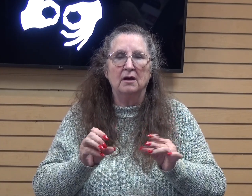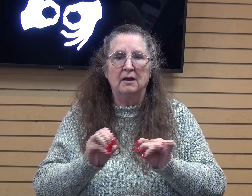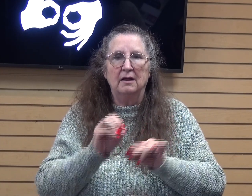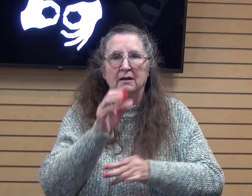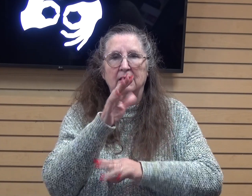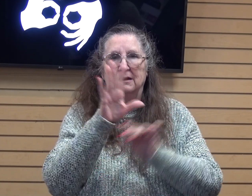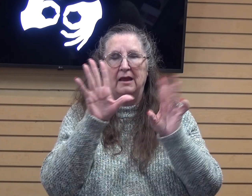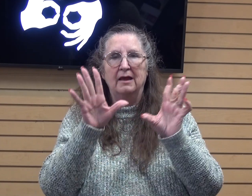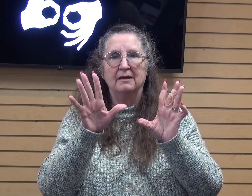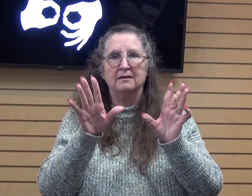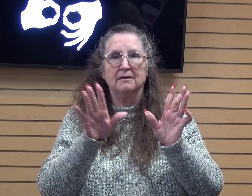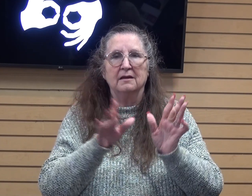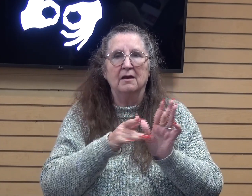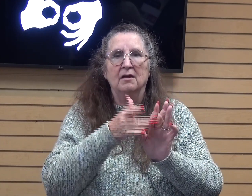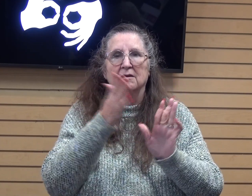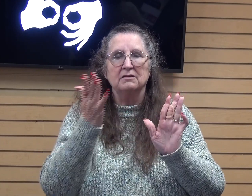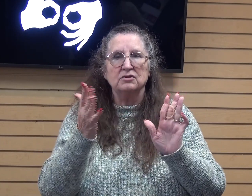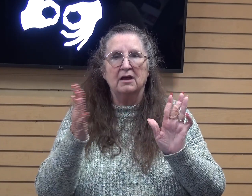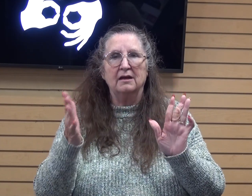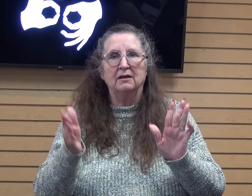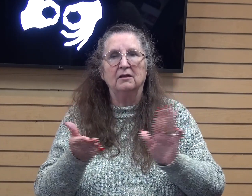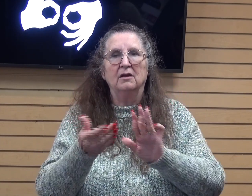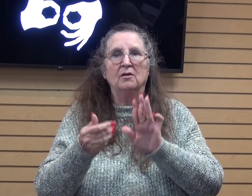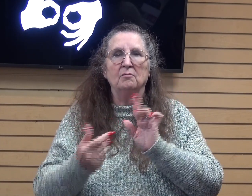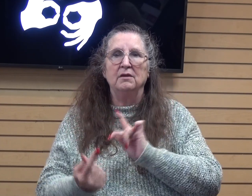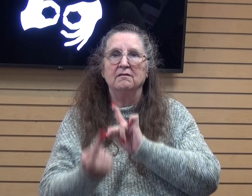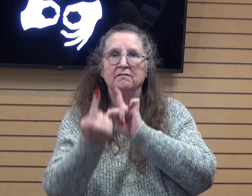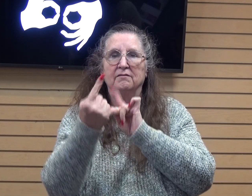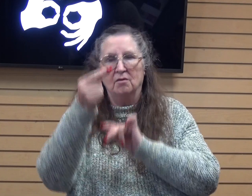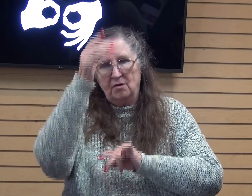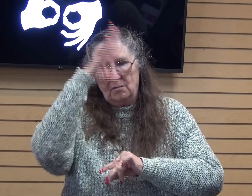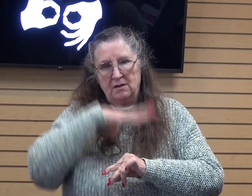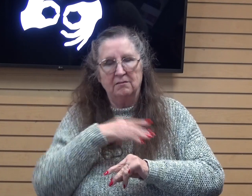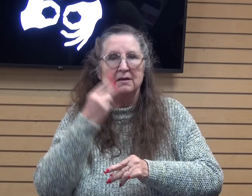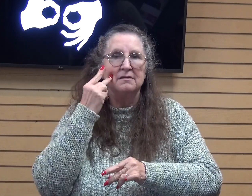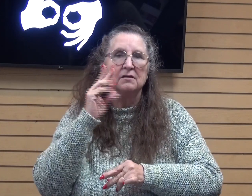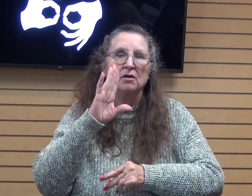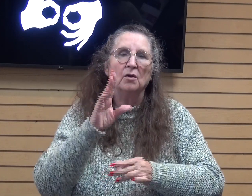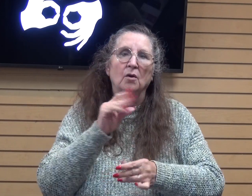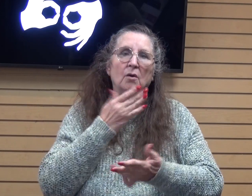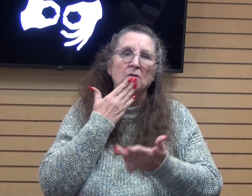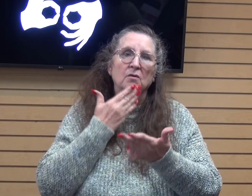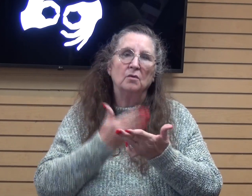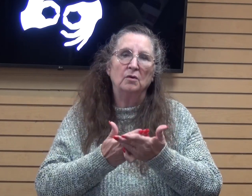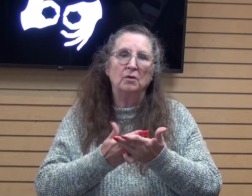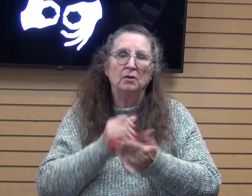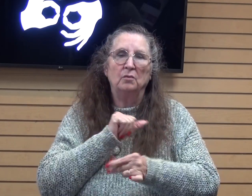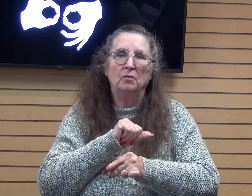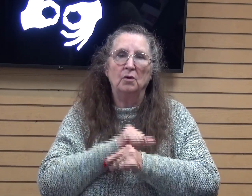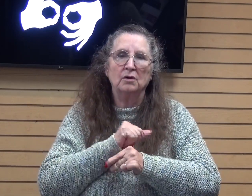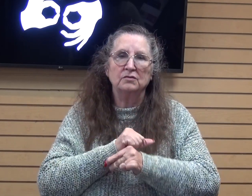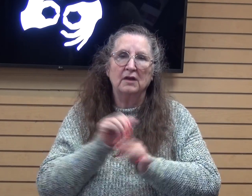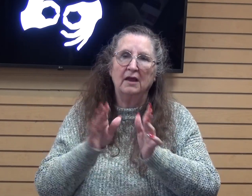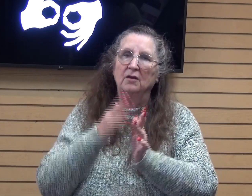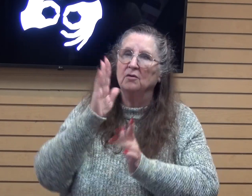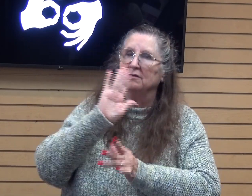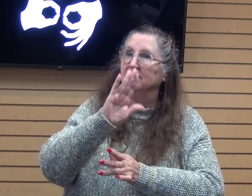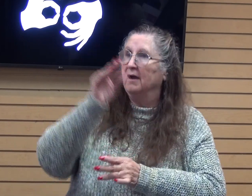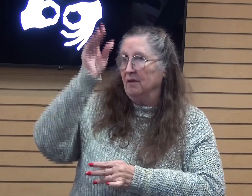so shine before men that they may see your good works and glorify your Father in heaven.